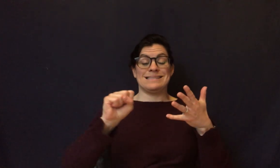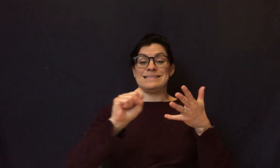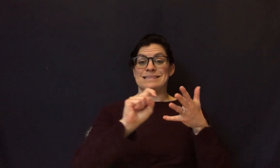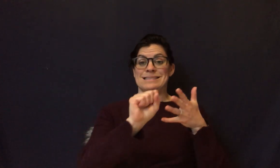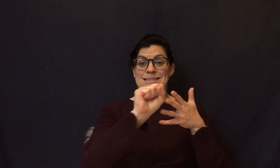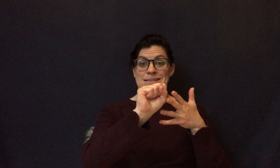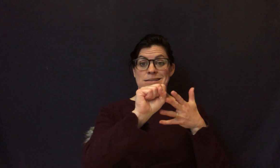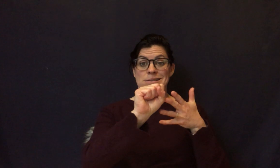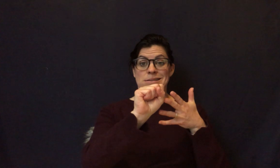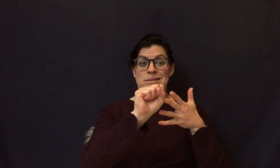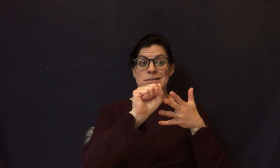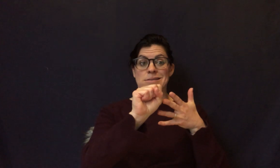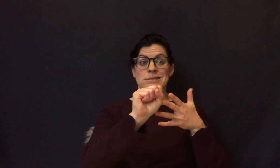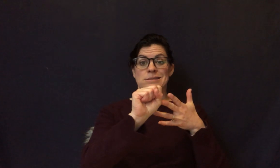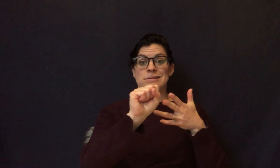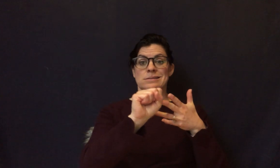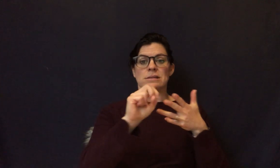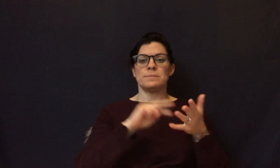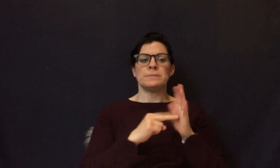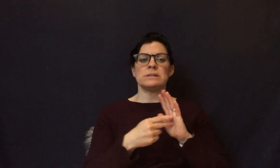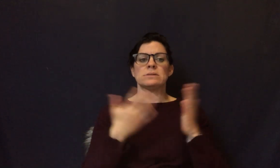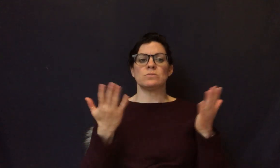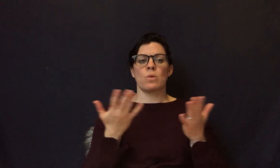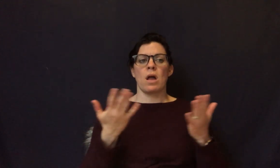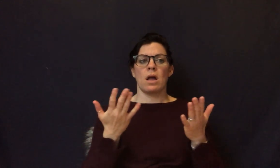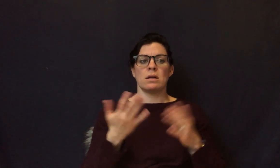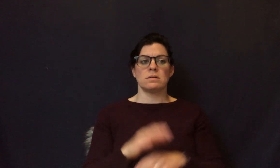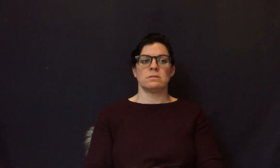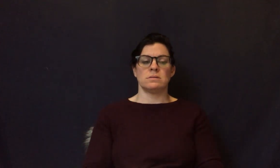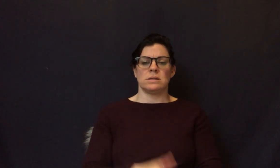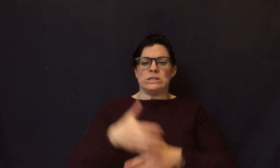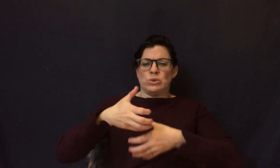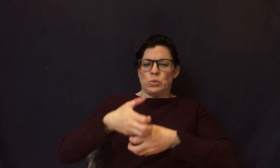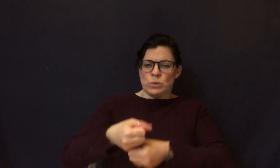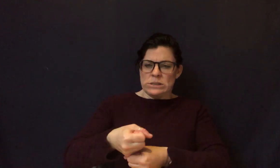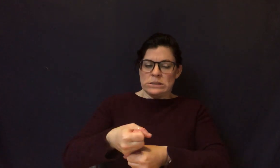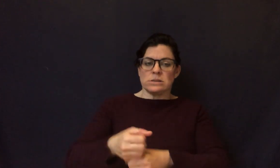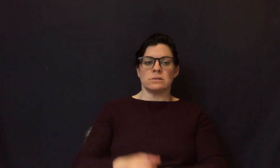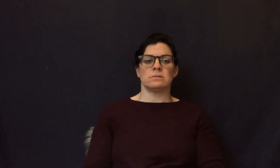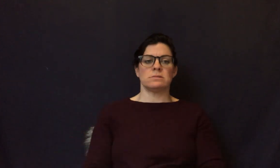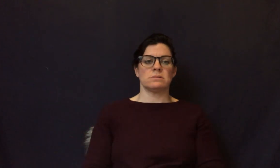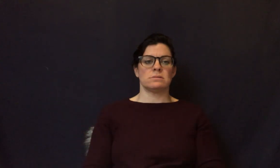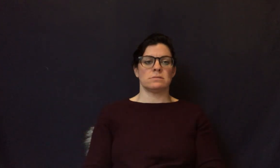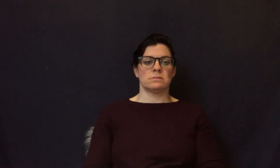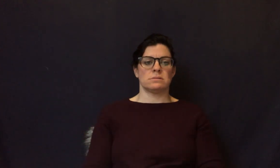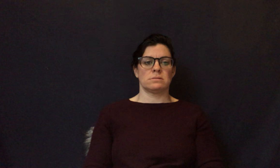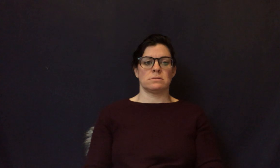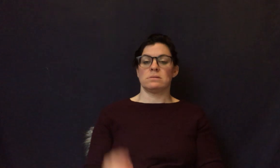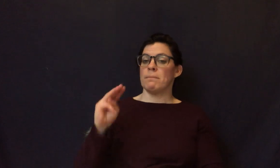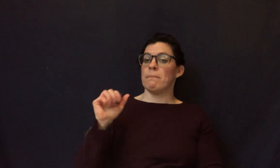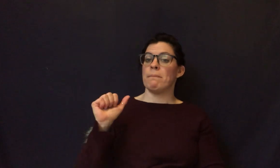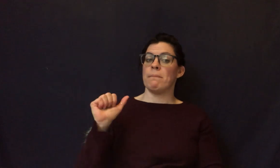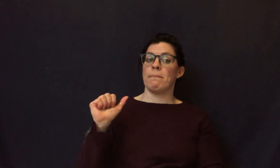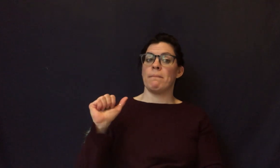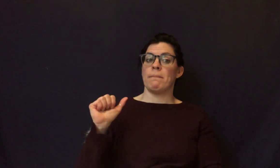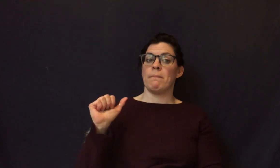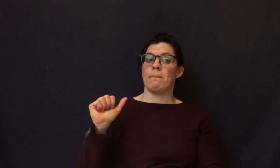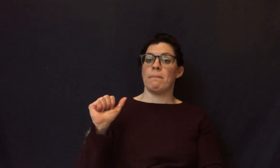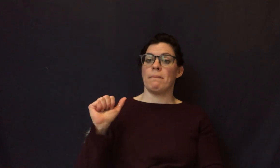Where's Megan? It says it right there. Megan left. Squeeze. I guess she left. Go ahead, Sam. Tell us